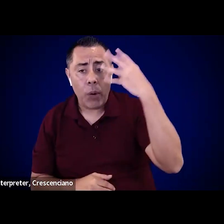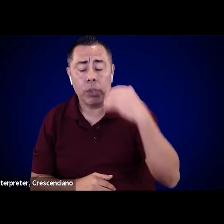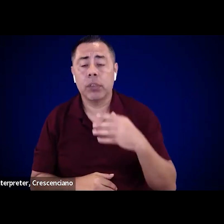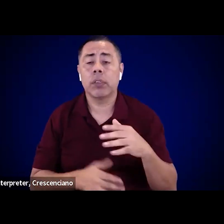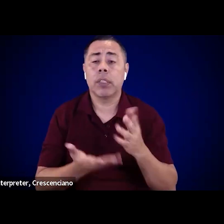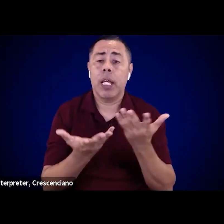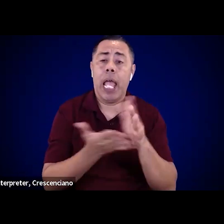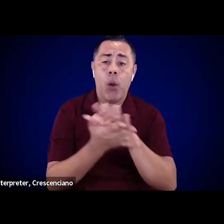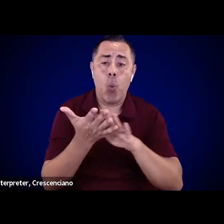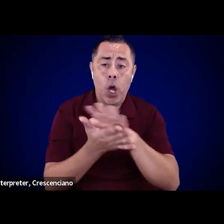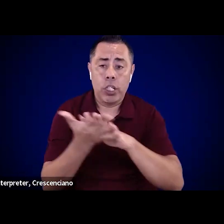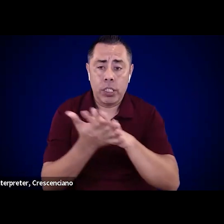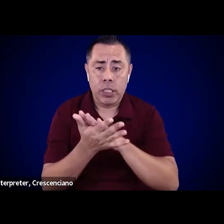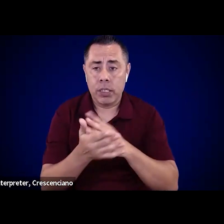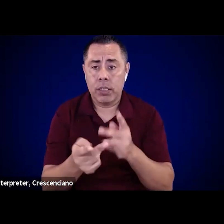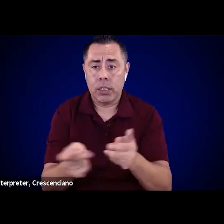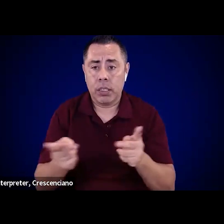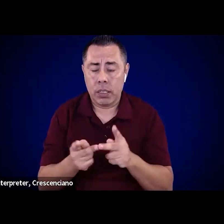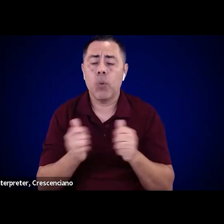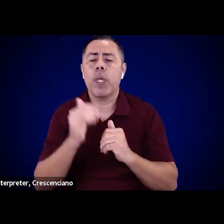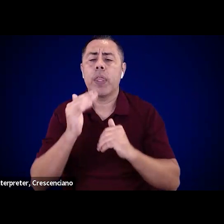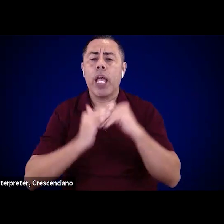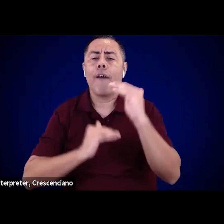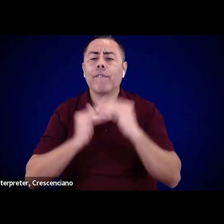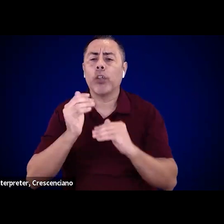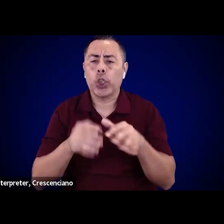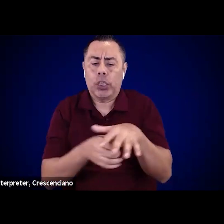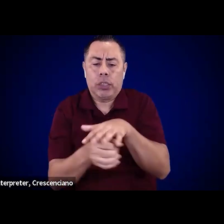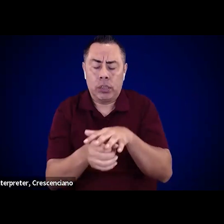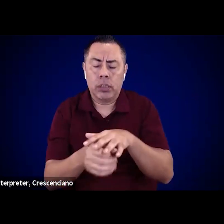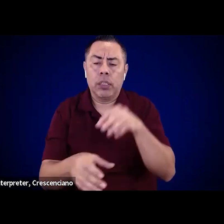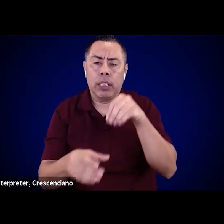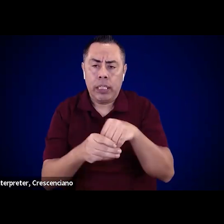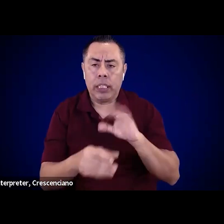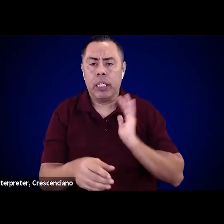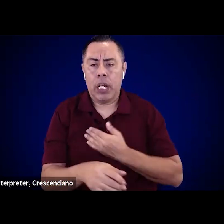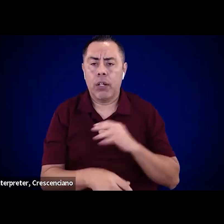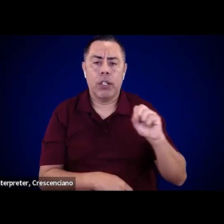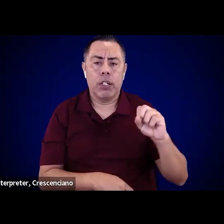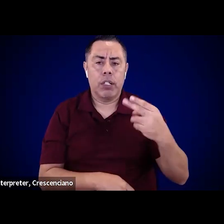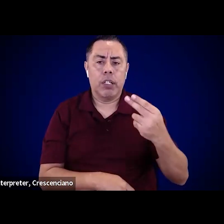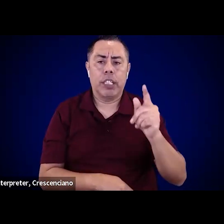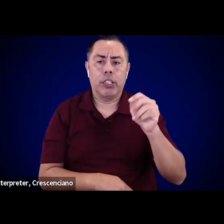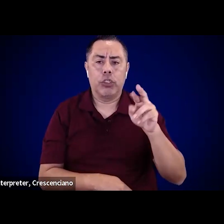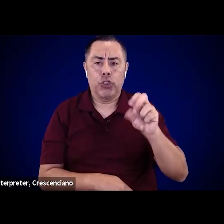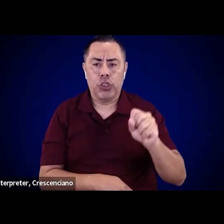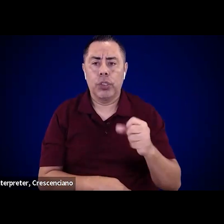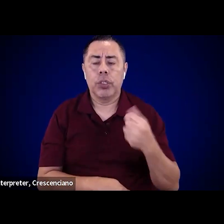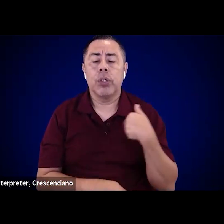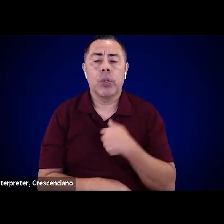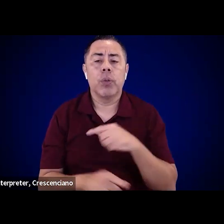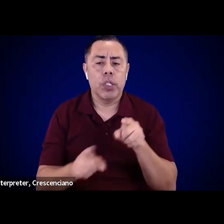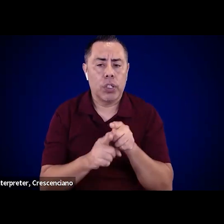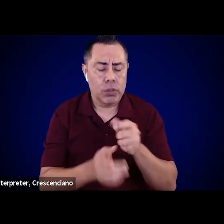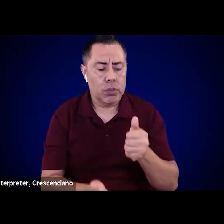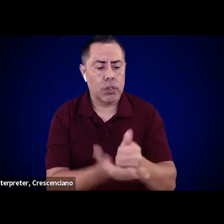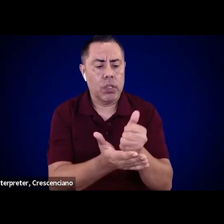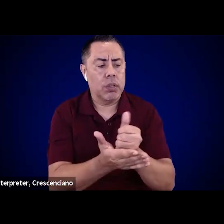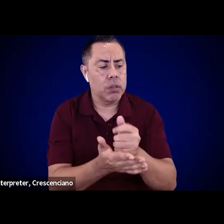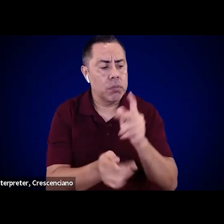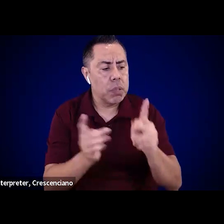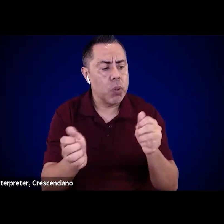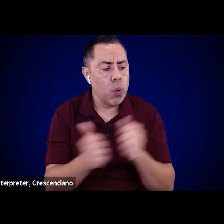shelter operations. We also provide accessible cots, support individuals with assistance to address activities of daily